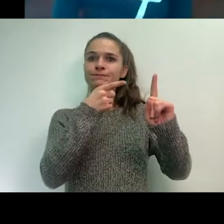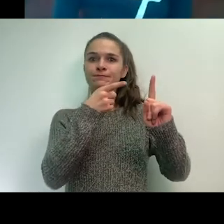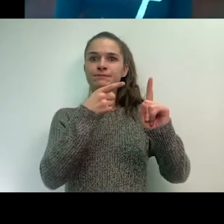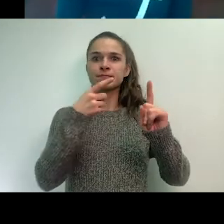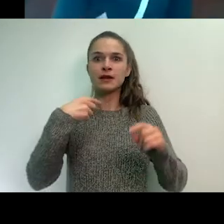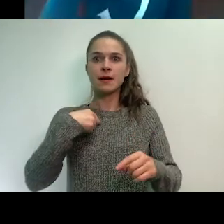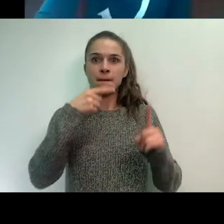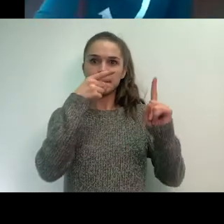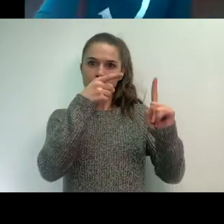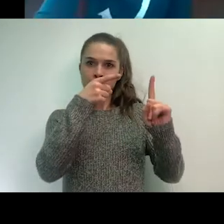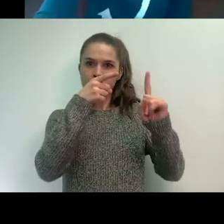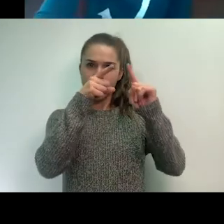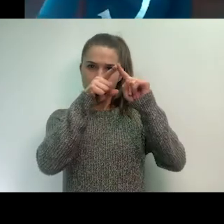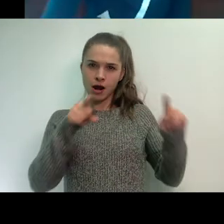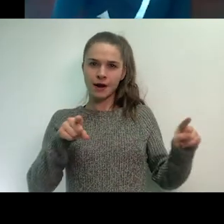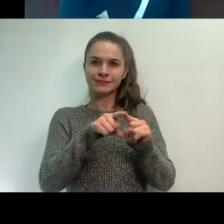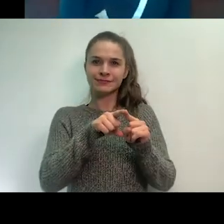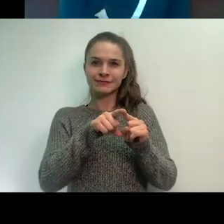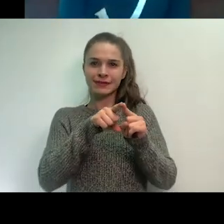3.